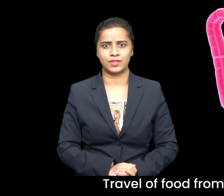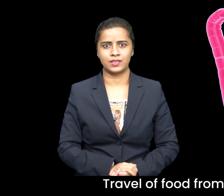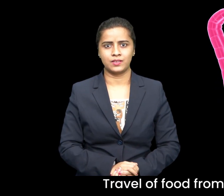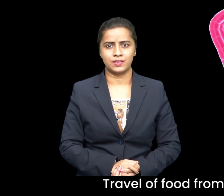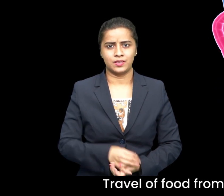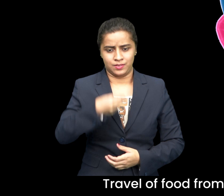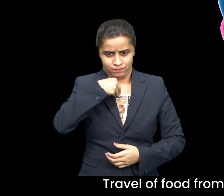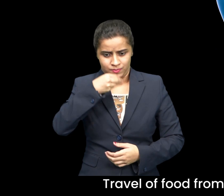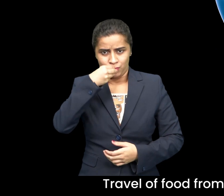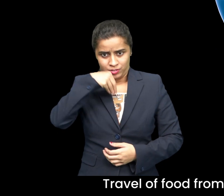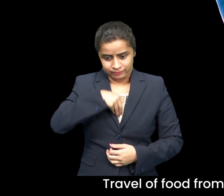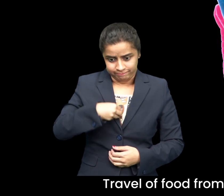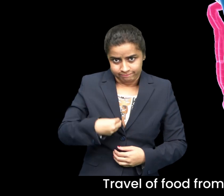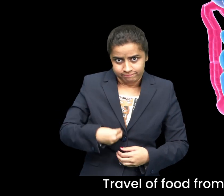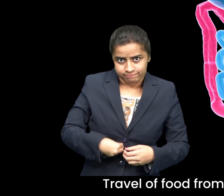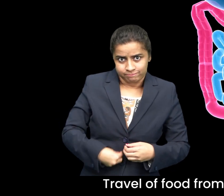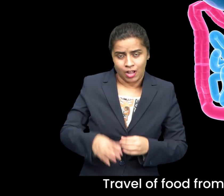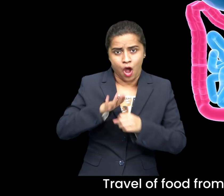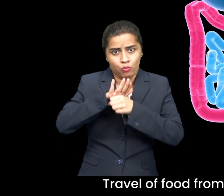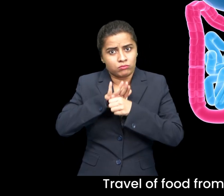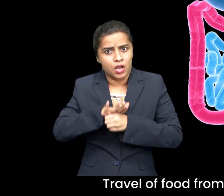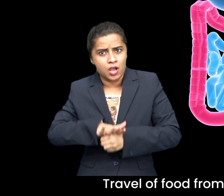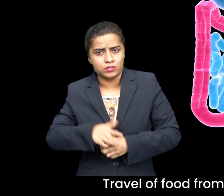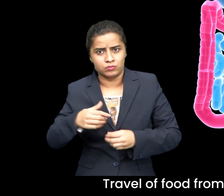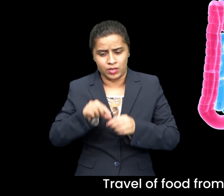Travel of food from the stomach to the intestine.